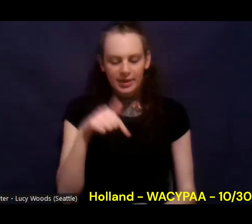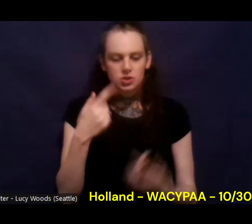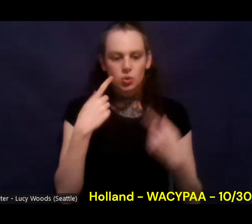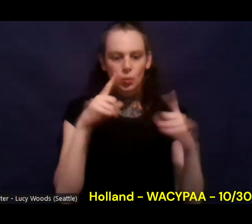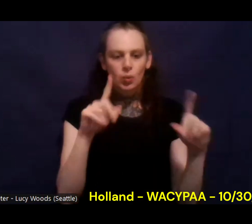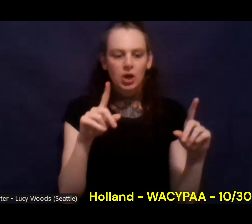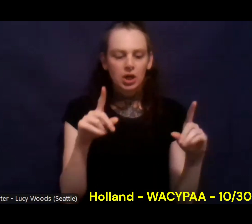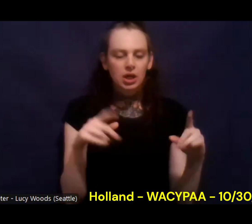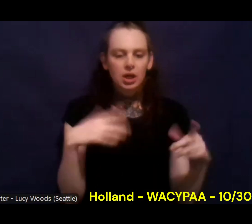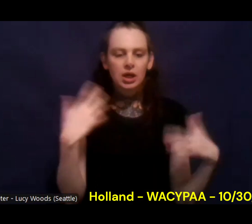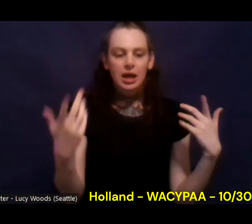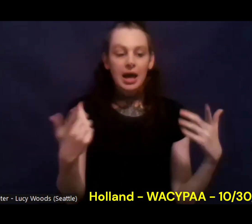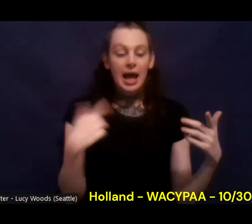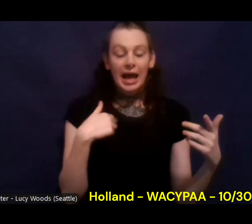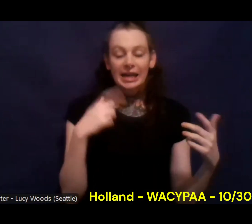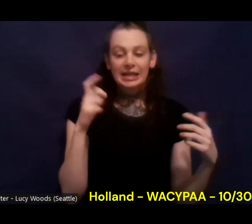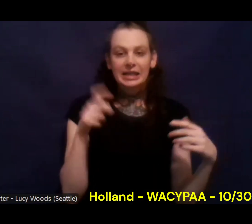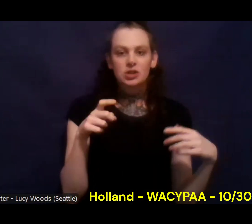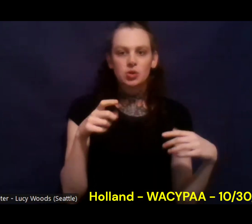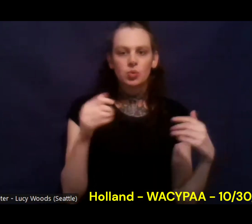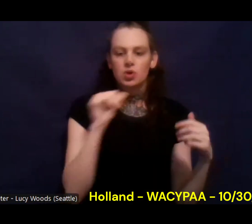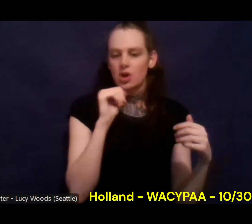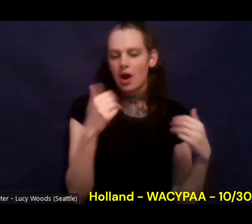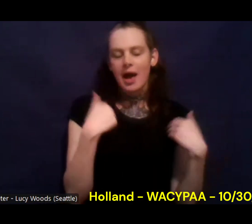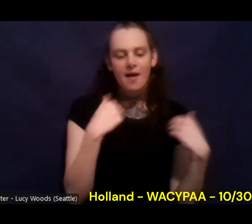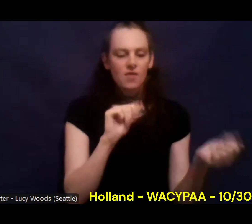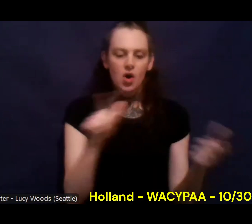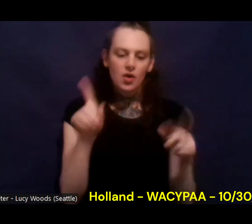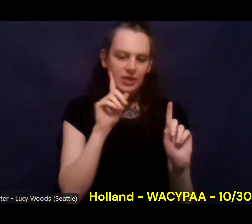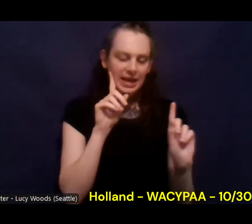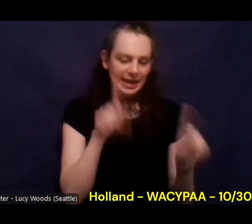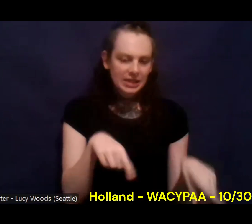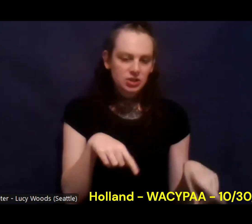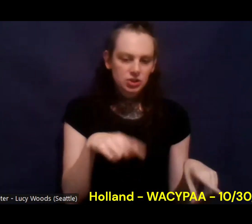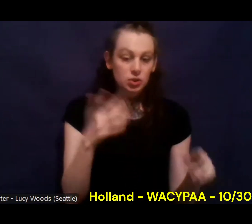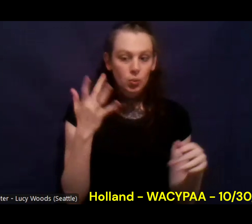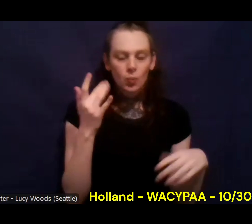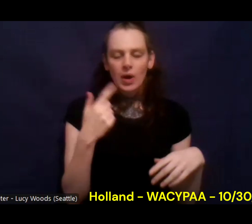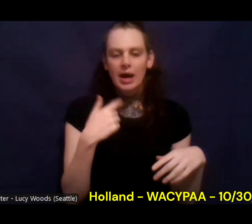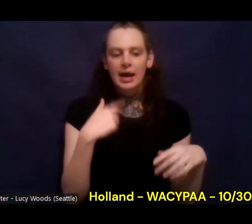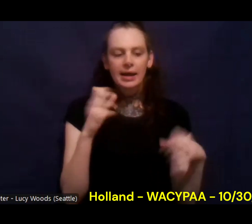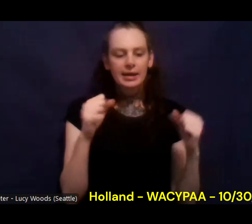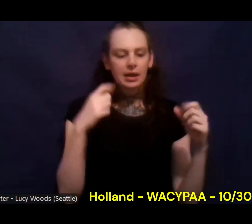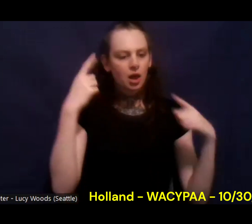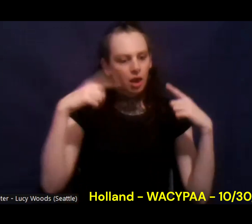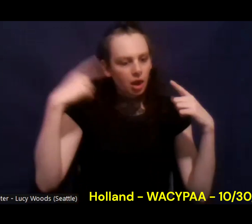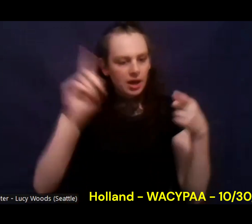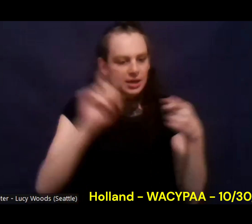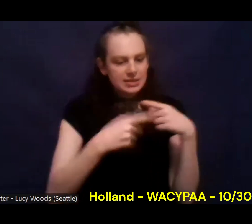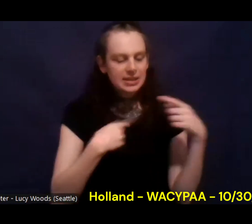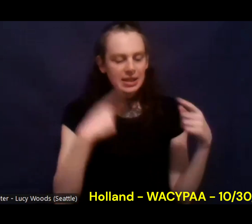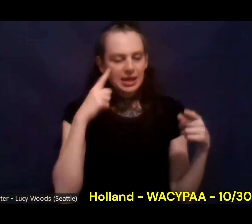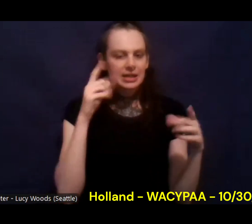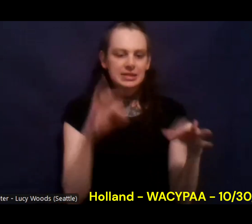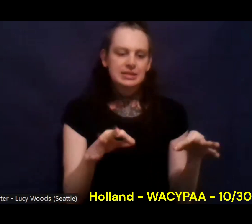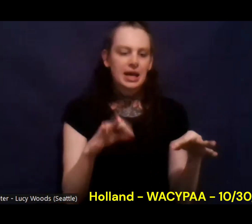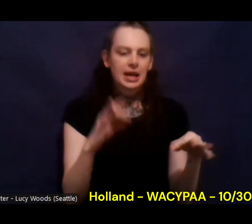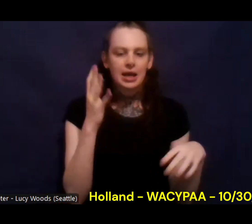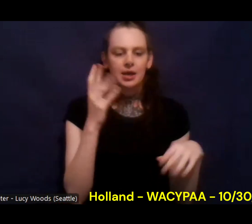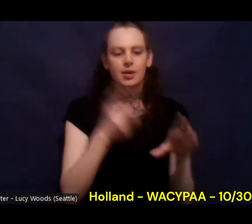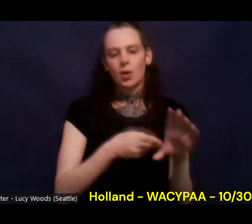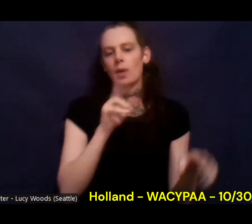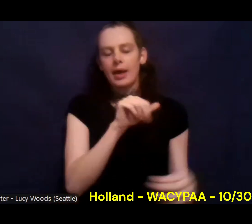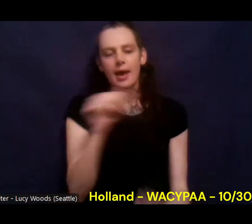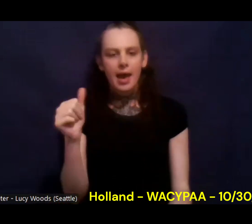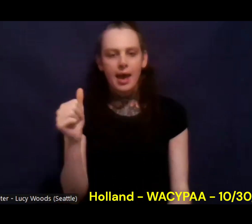right out of the rooms real quick. I'm a psychologist by trade. That does not help. So I need to not know the hoopla behind all of it.